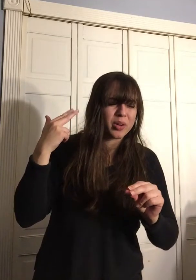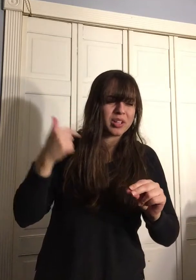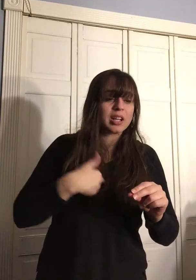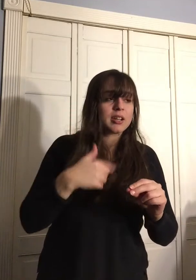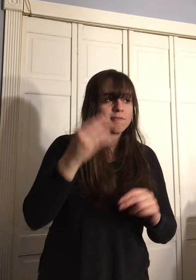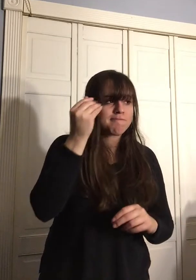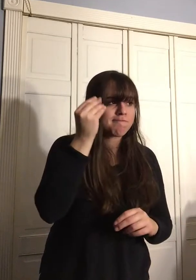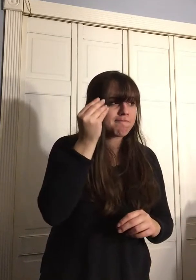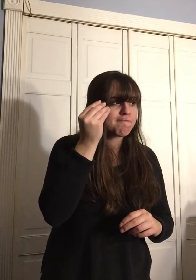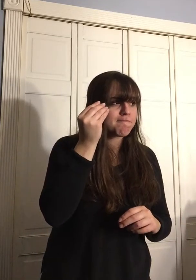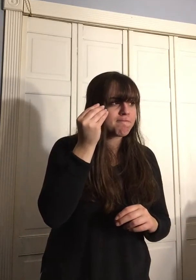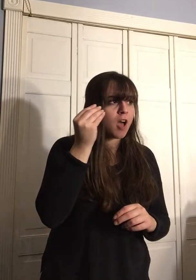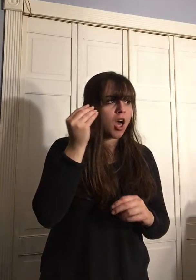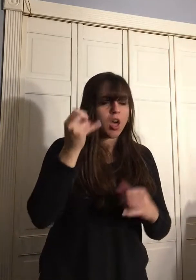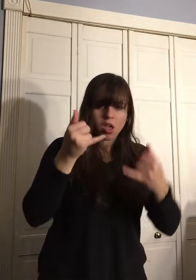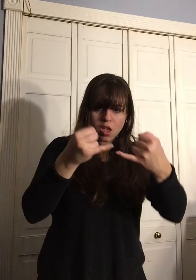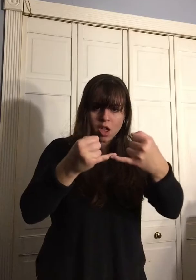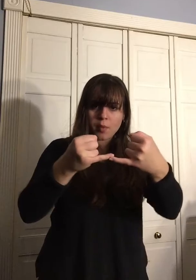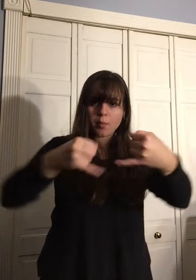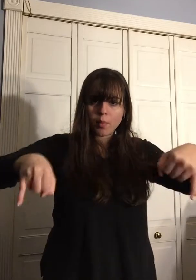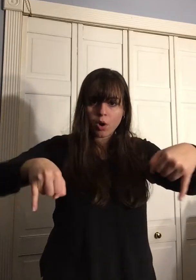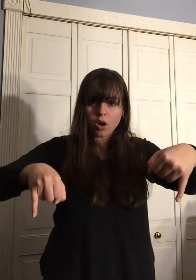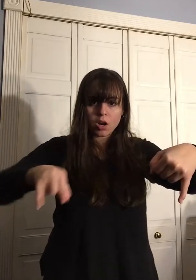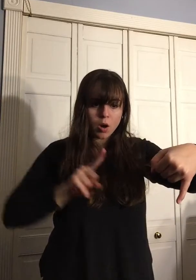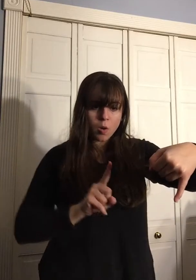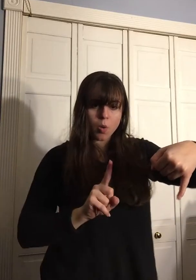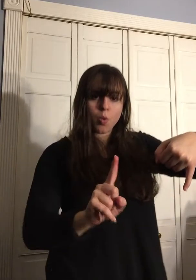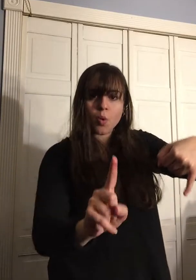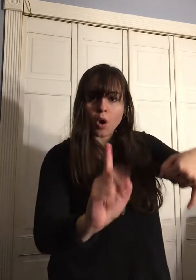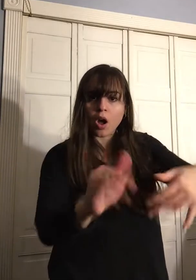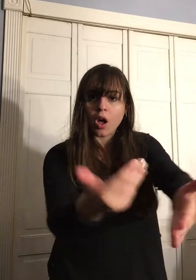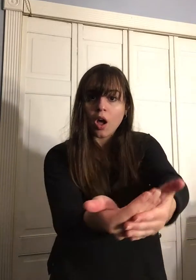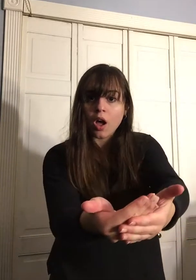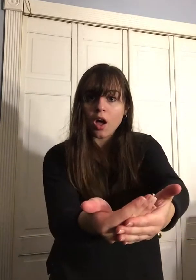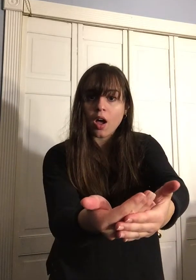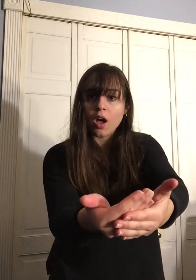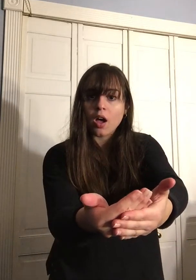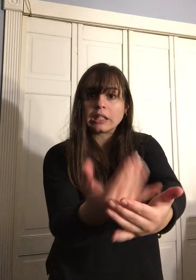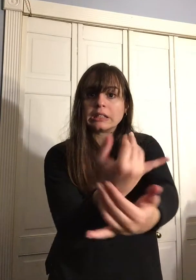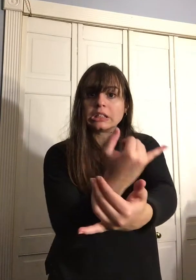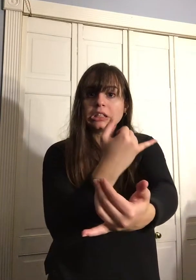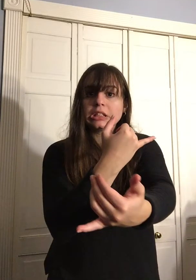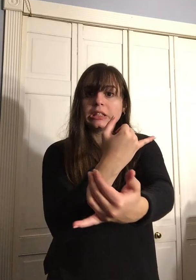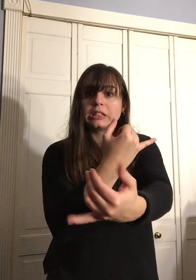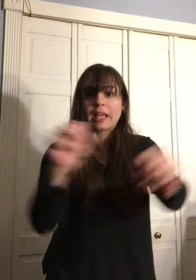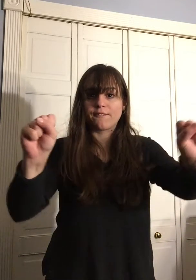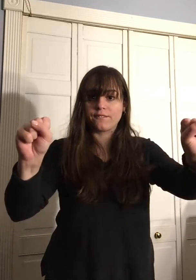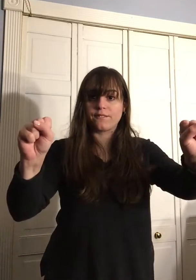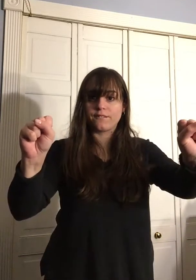us. We all ran as fast as we could. I pray that please don't let them shoot my